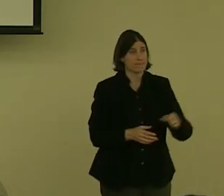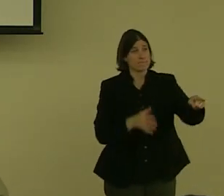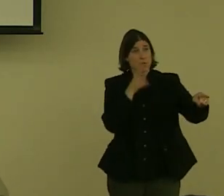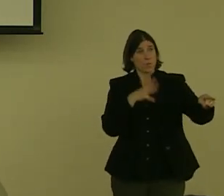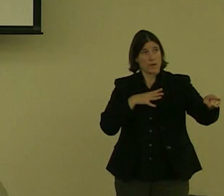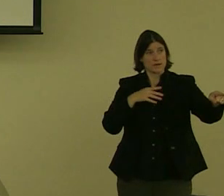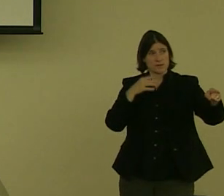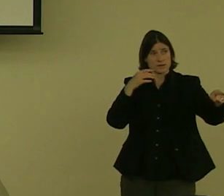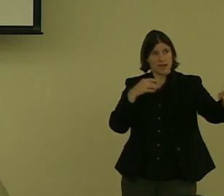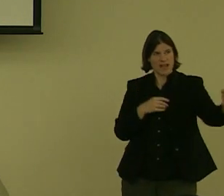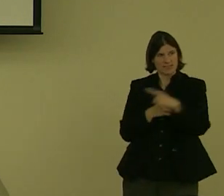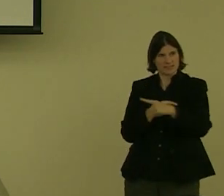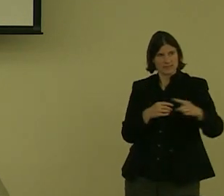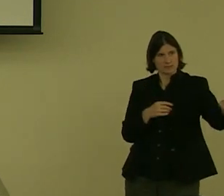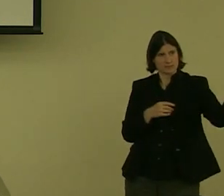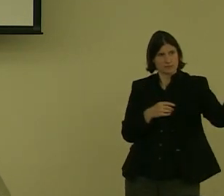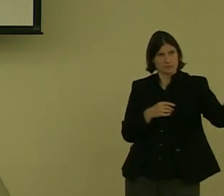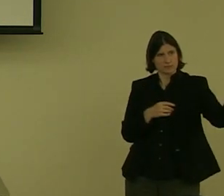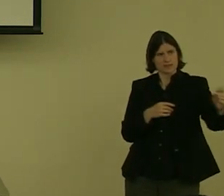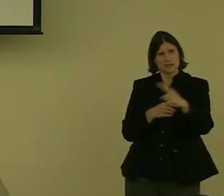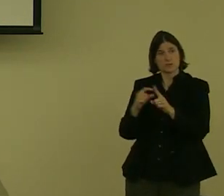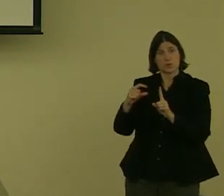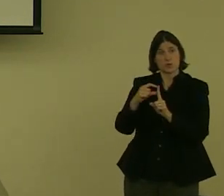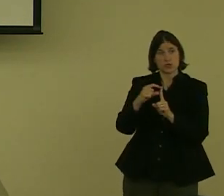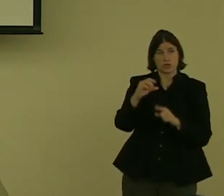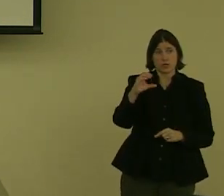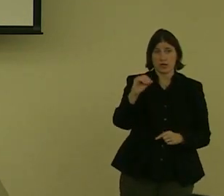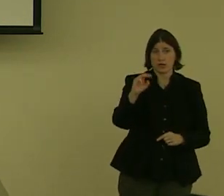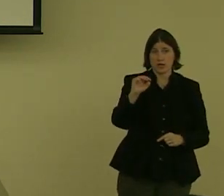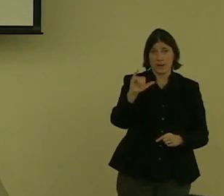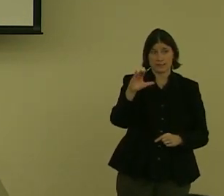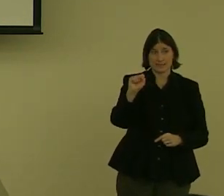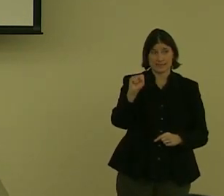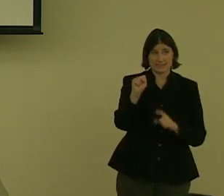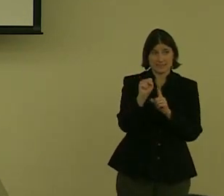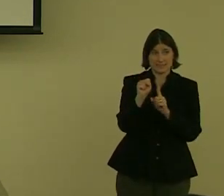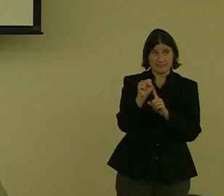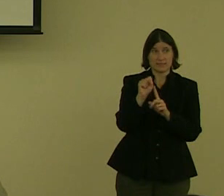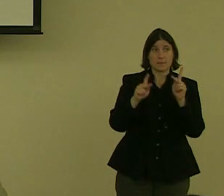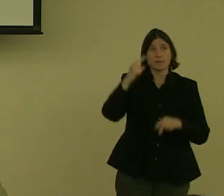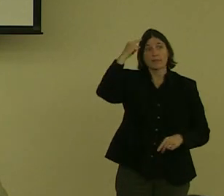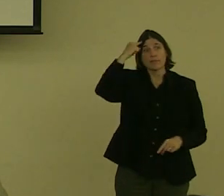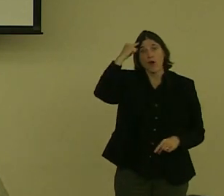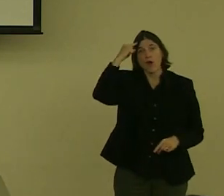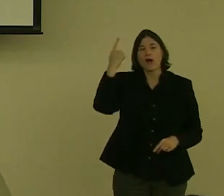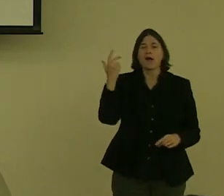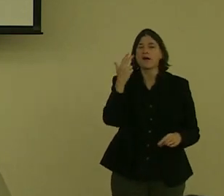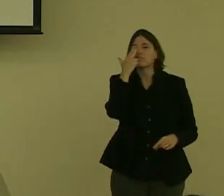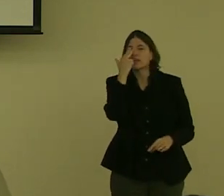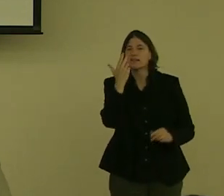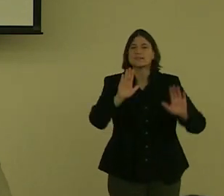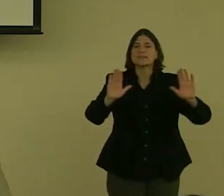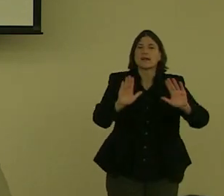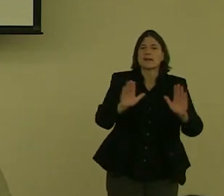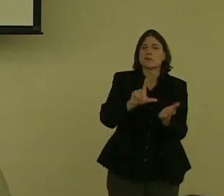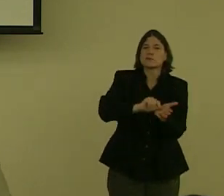comics and people's association with the Sunday funnies as opposed to actual literary works. I think that